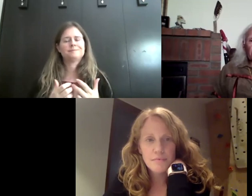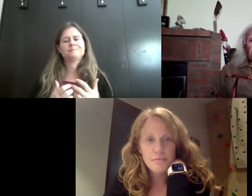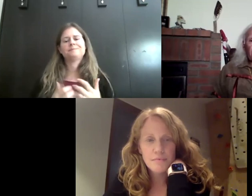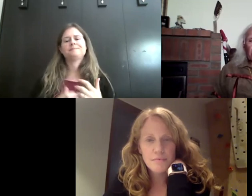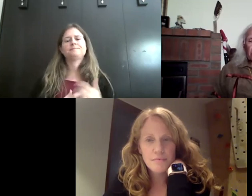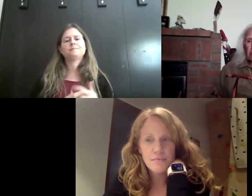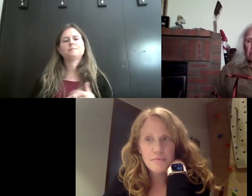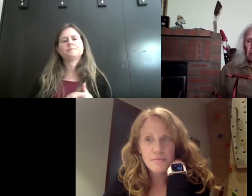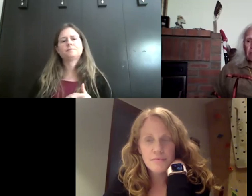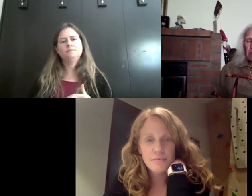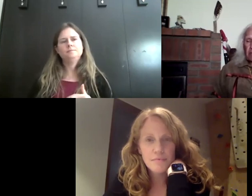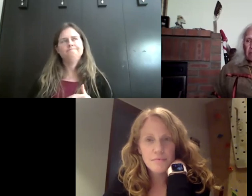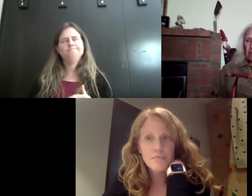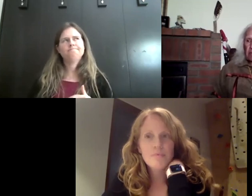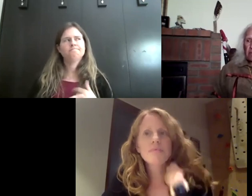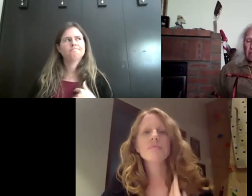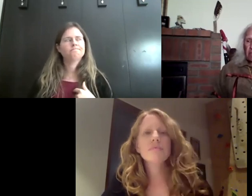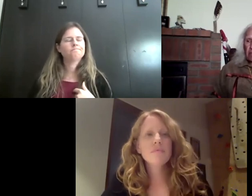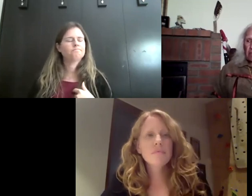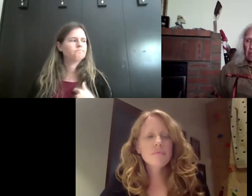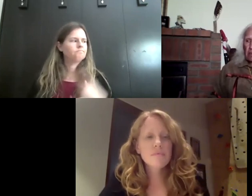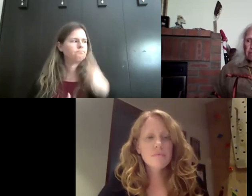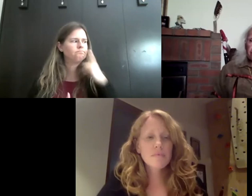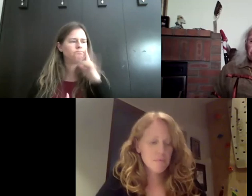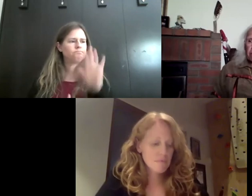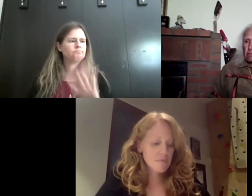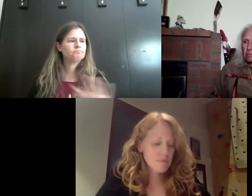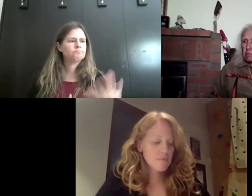There's probably less than